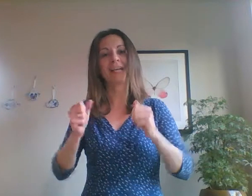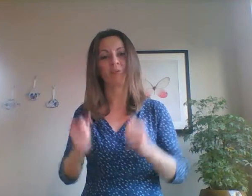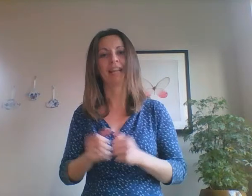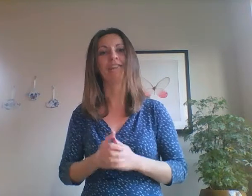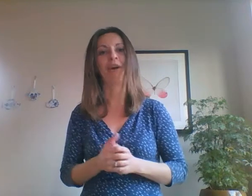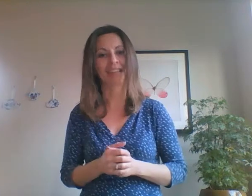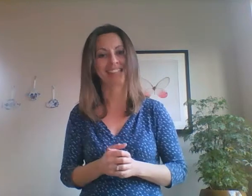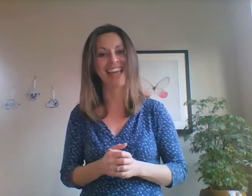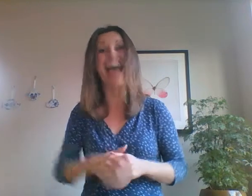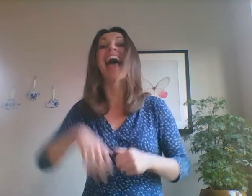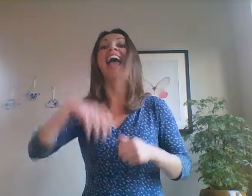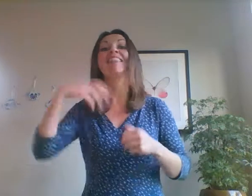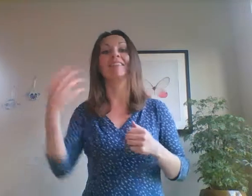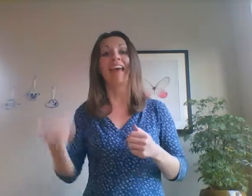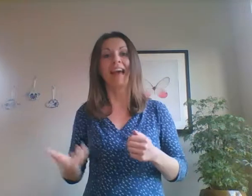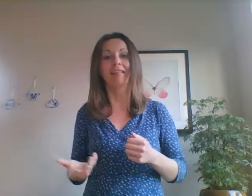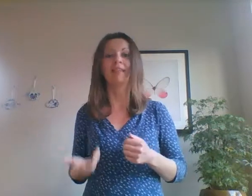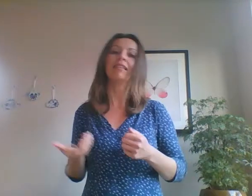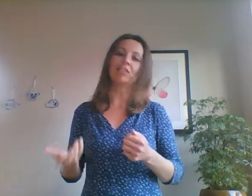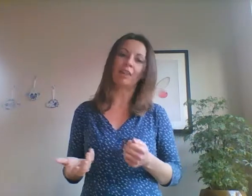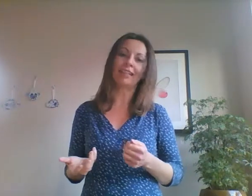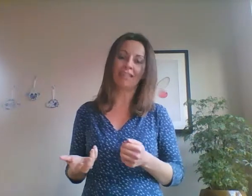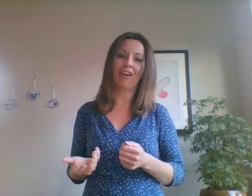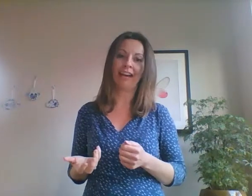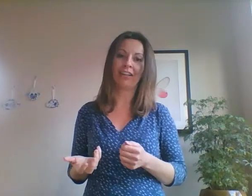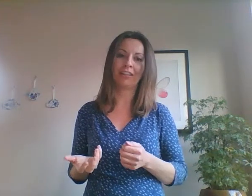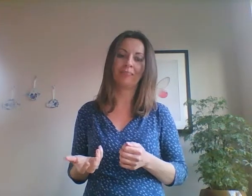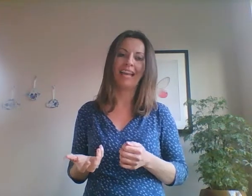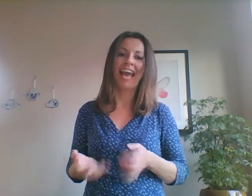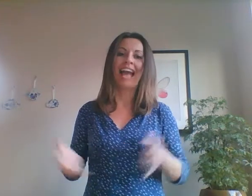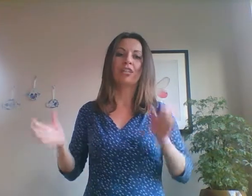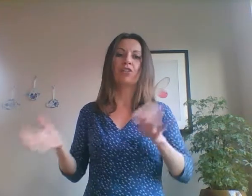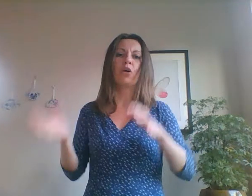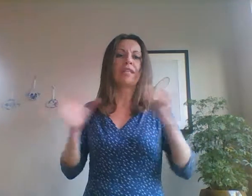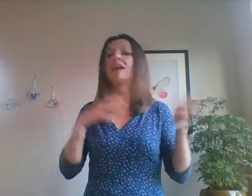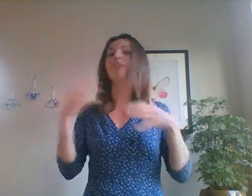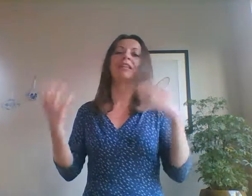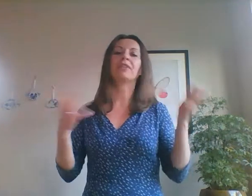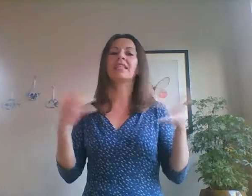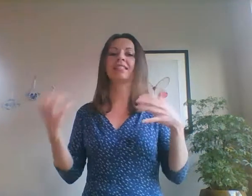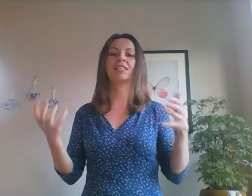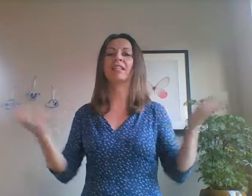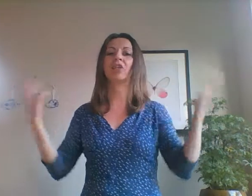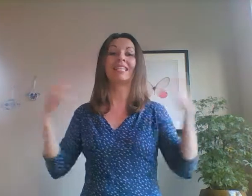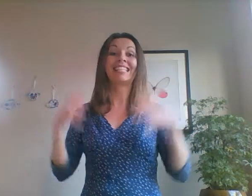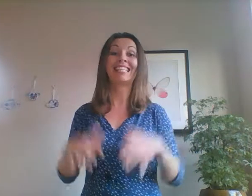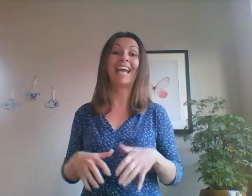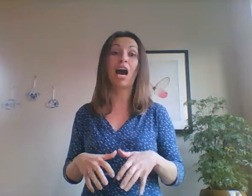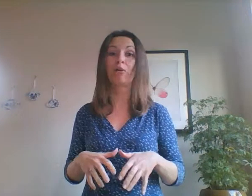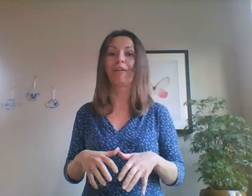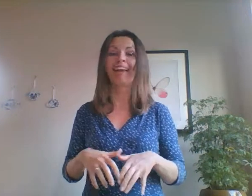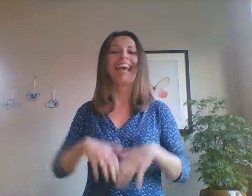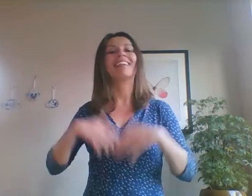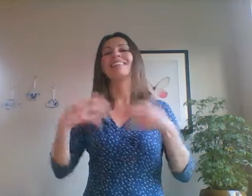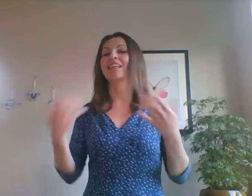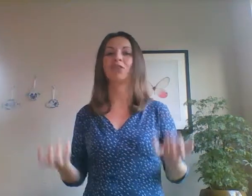really focus. And then they start getting tired. And so it's not really realistic to think you can sit down and study for 2